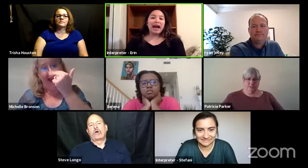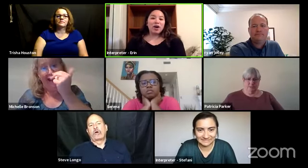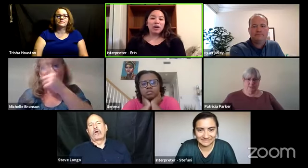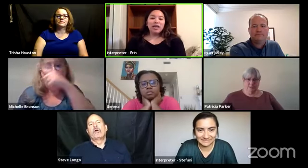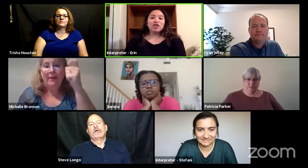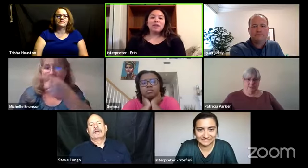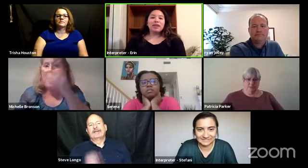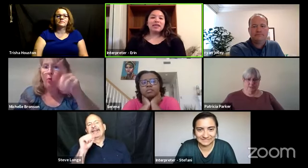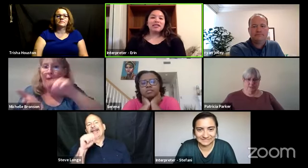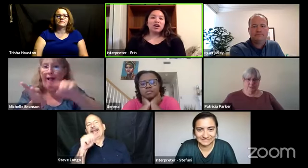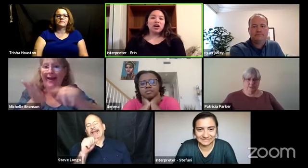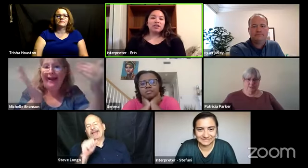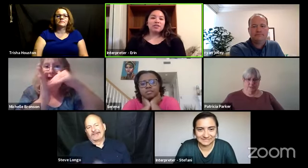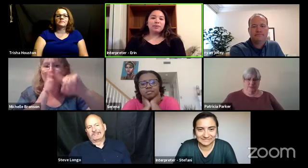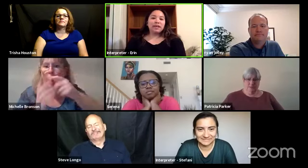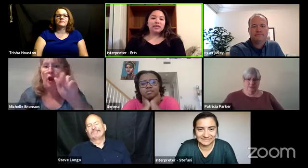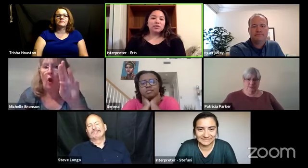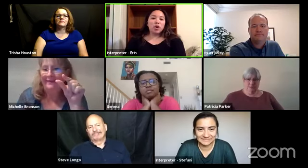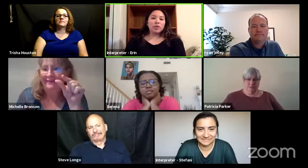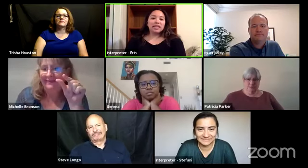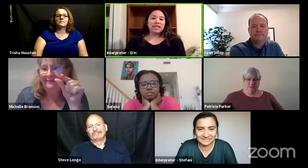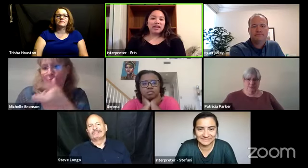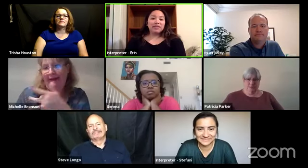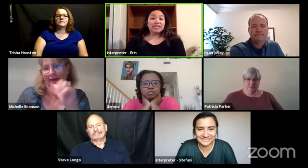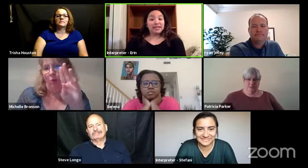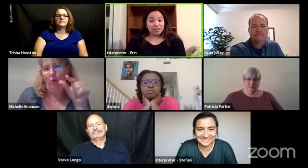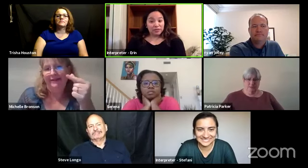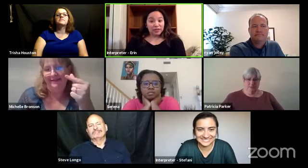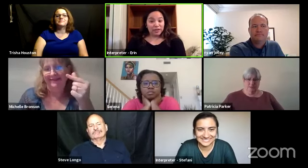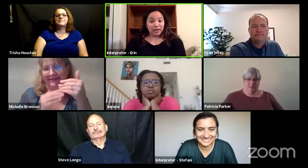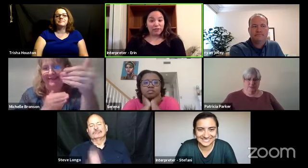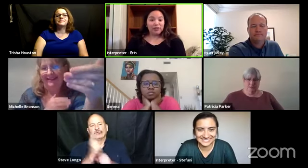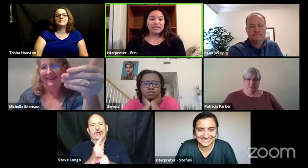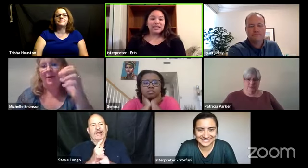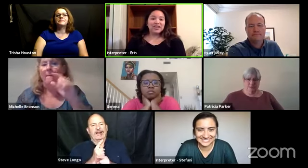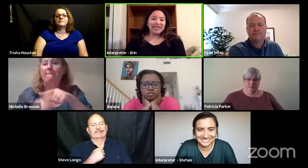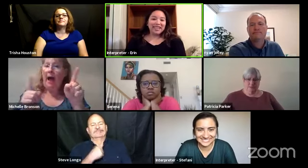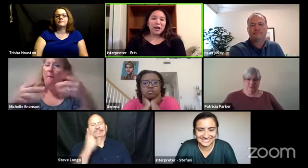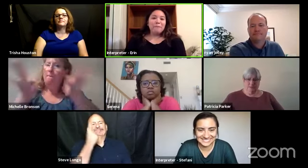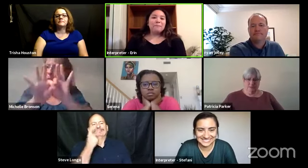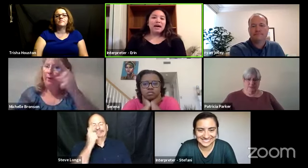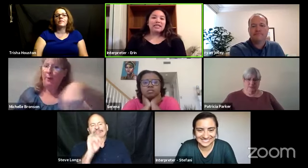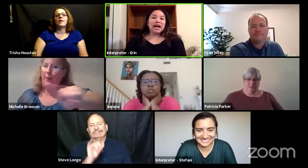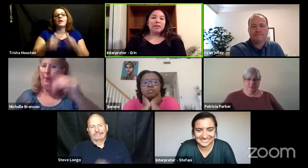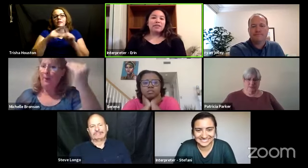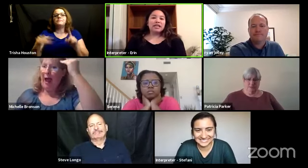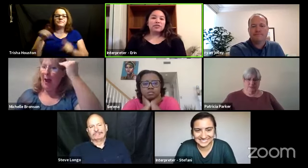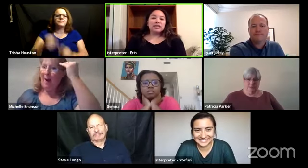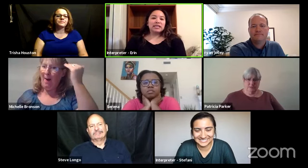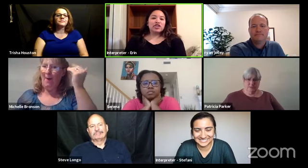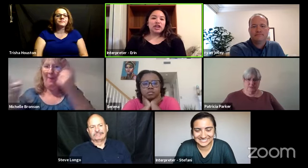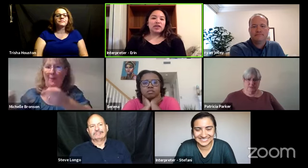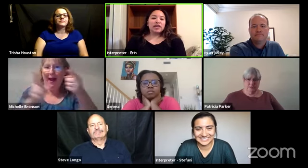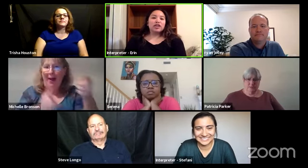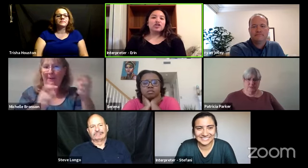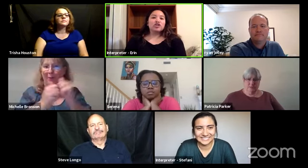now. You may think it's odd because we're almost at the end of this next fiscal year for this next audit, but that's the reason he's sharing